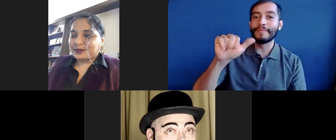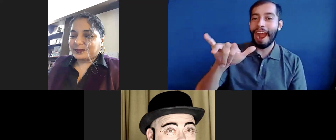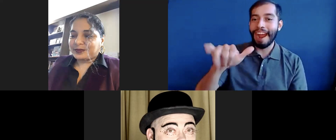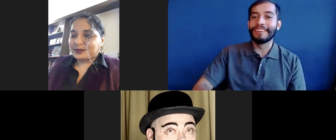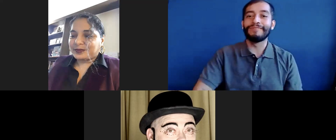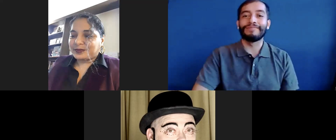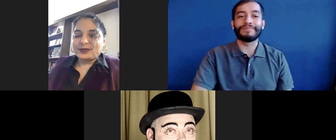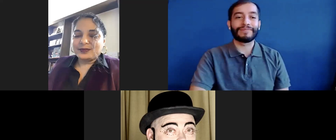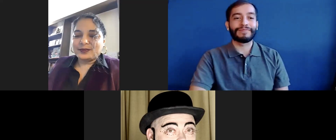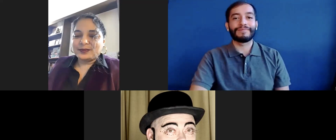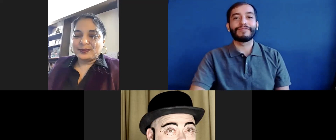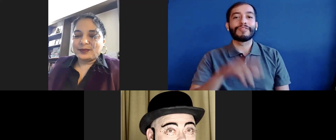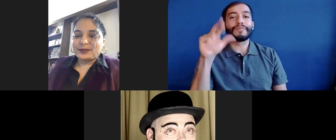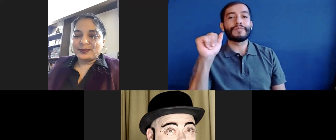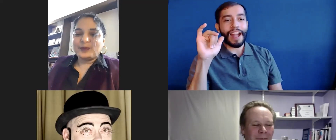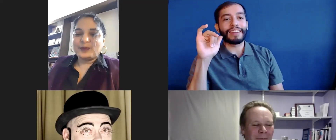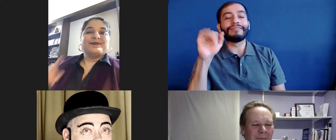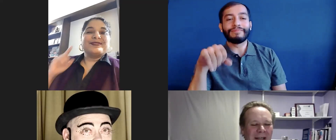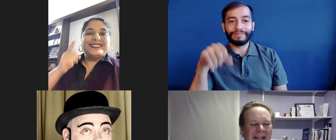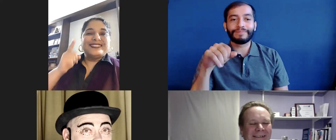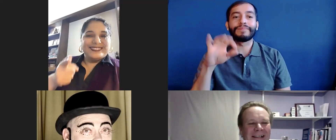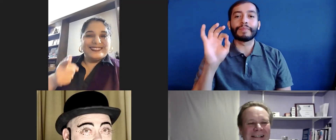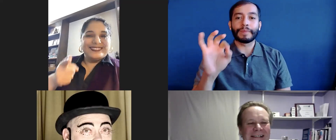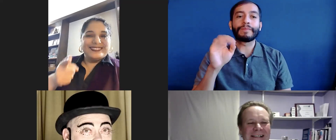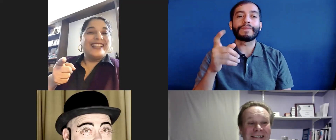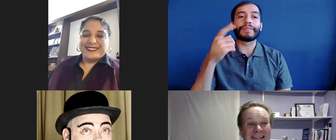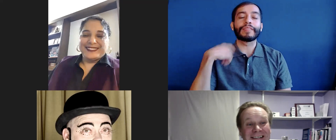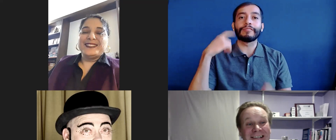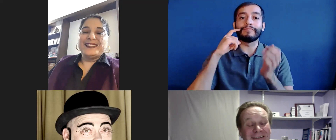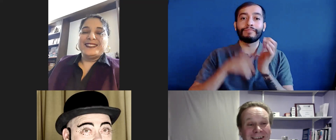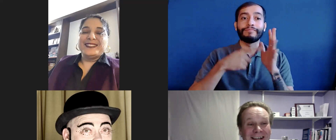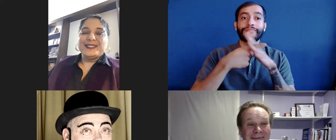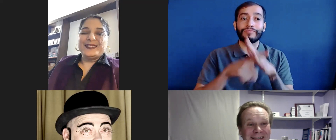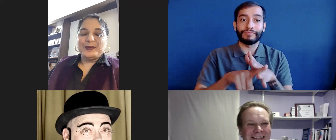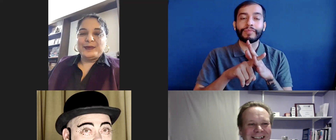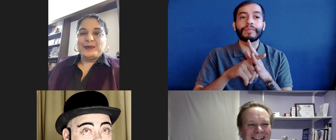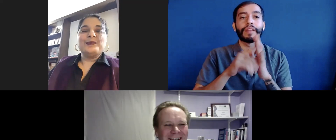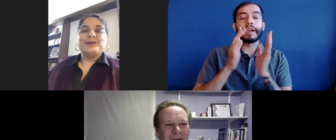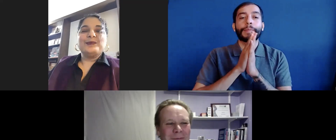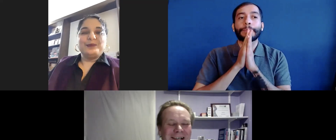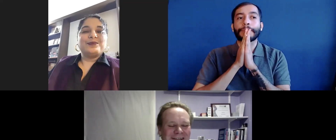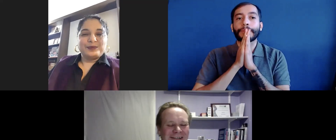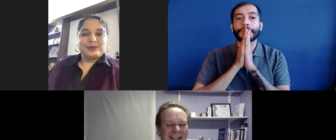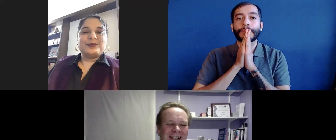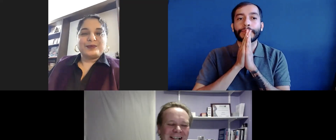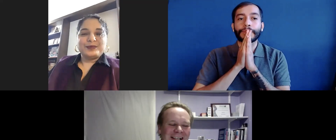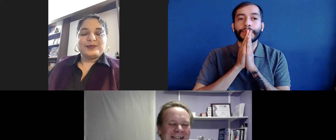the very beginning of the film, it says Secret Lives